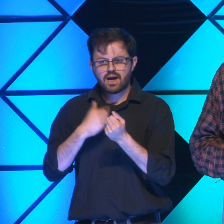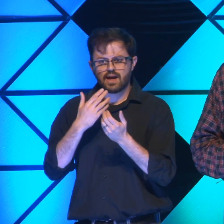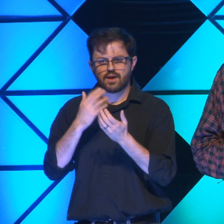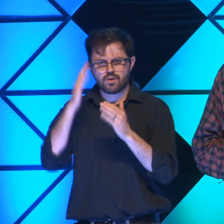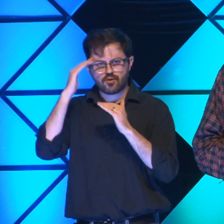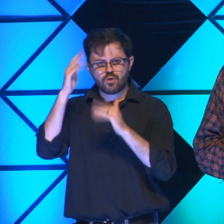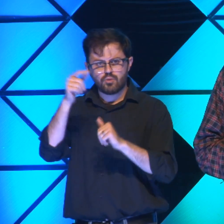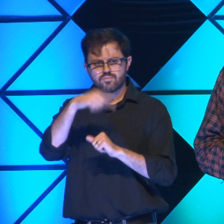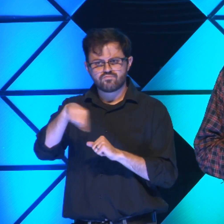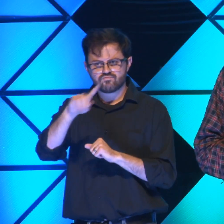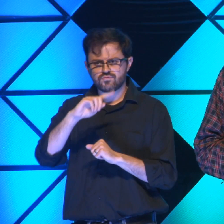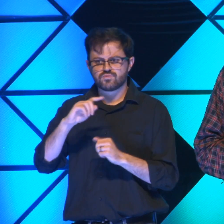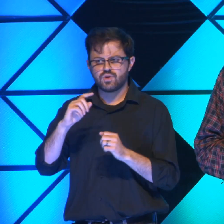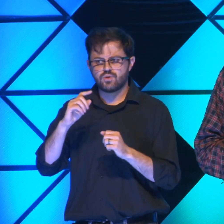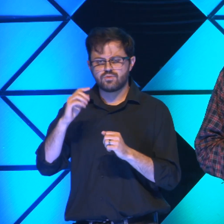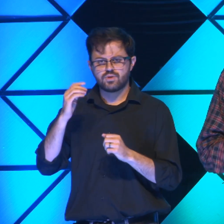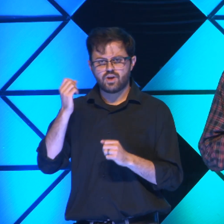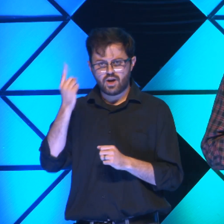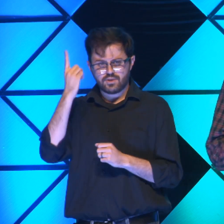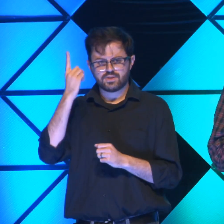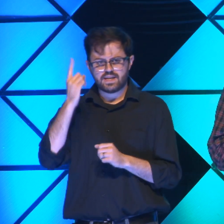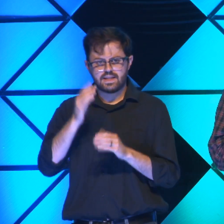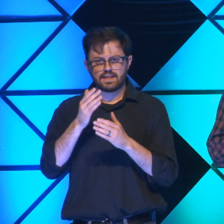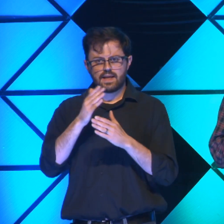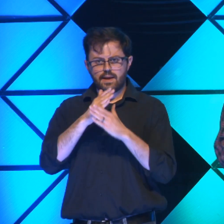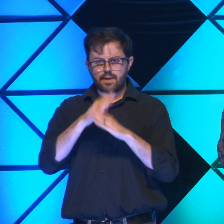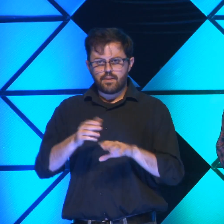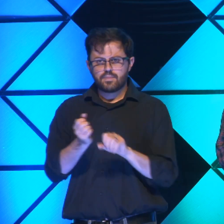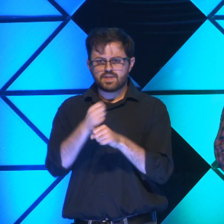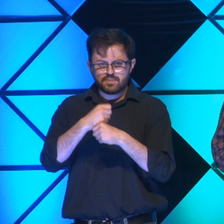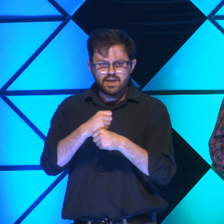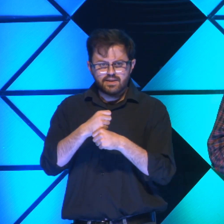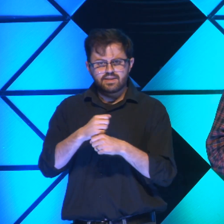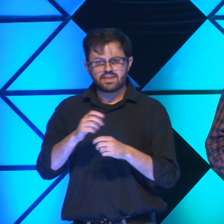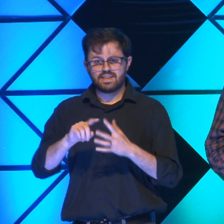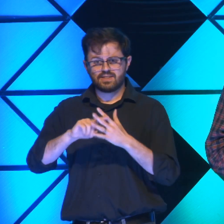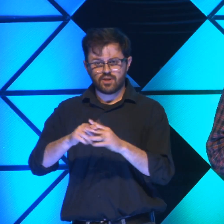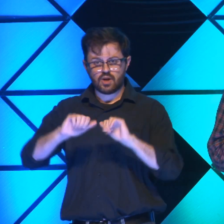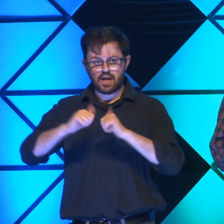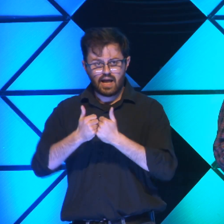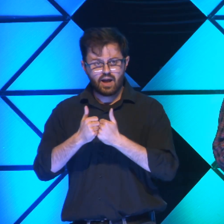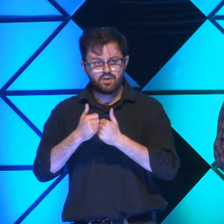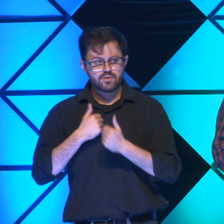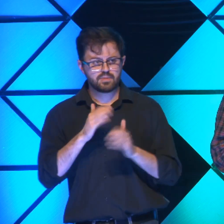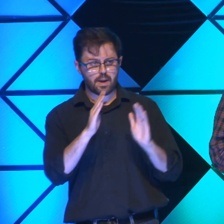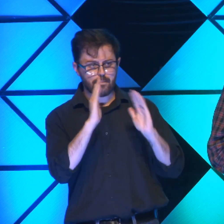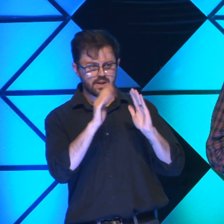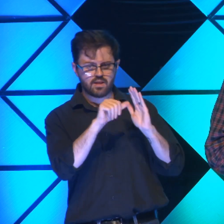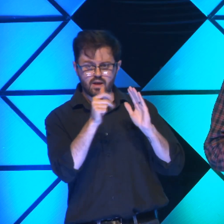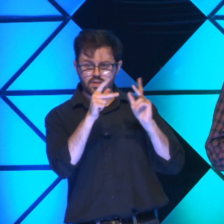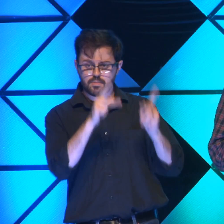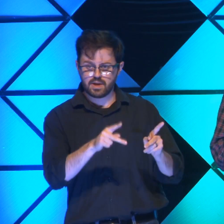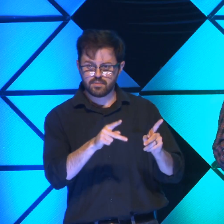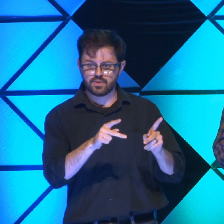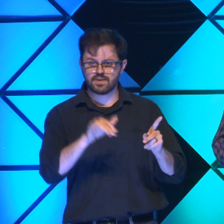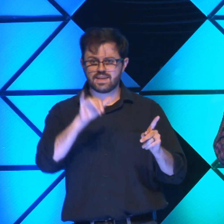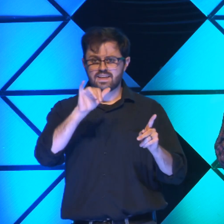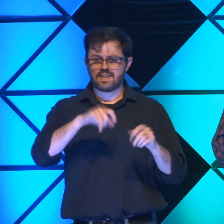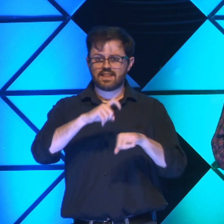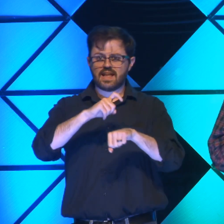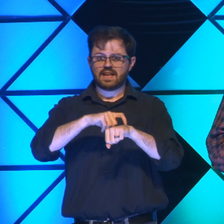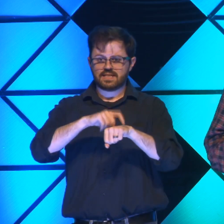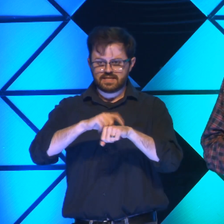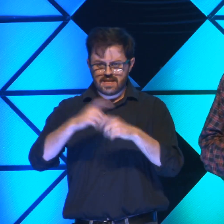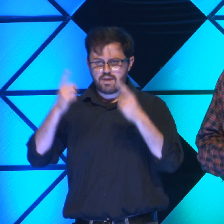someone's journey, and that a time is going to present itself to break bread and